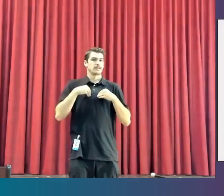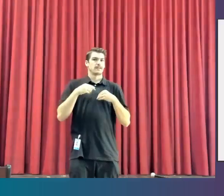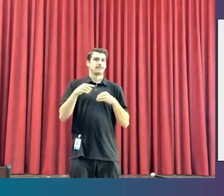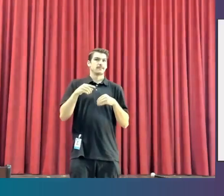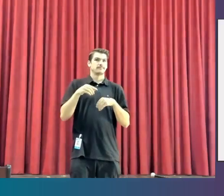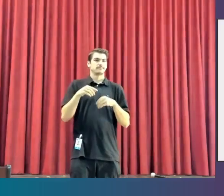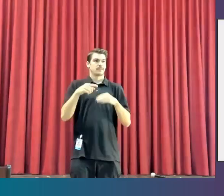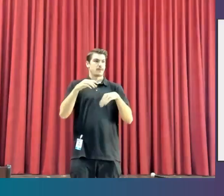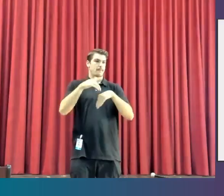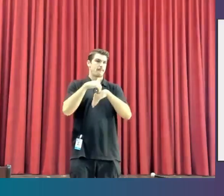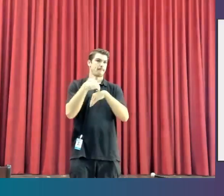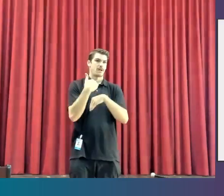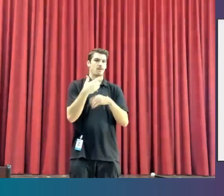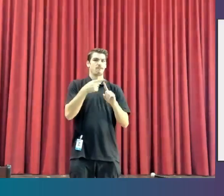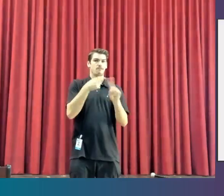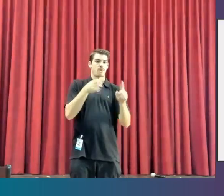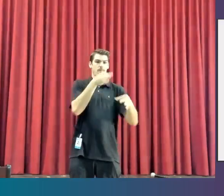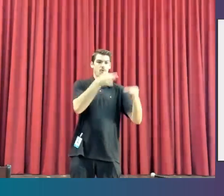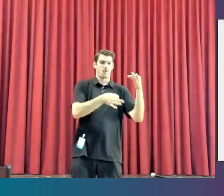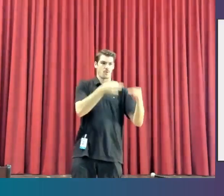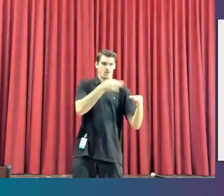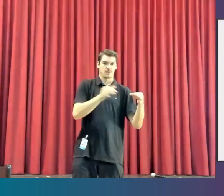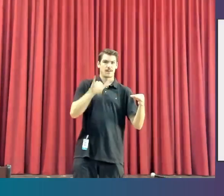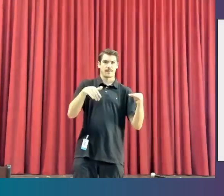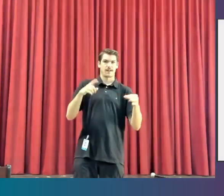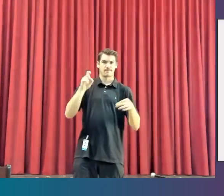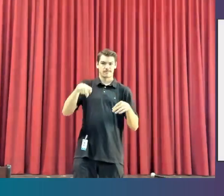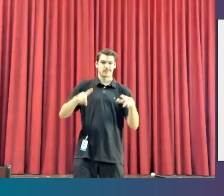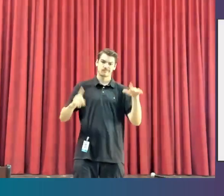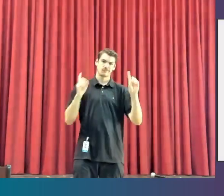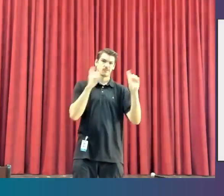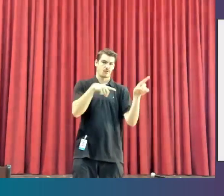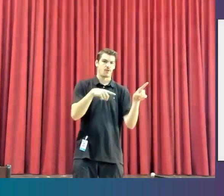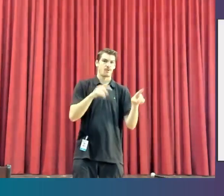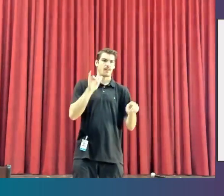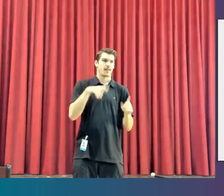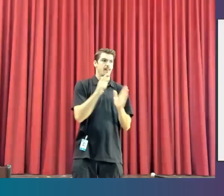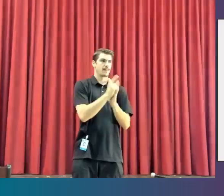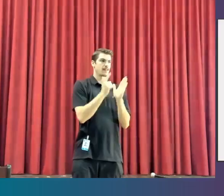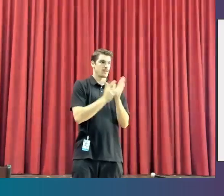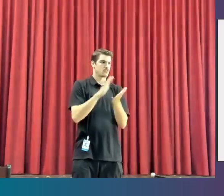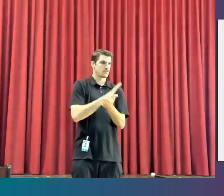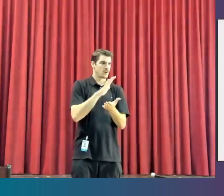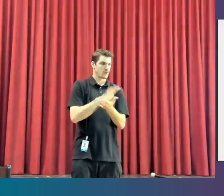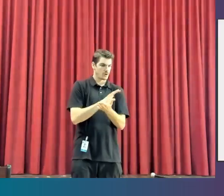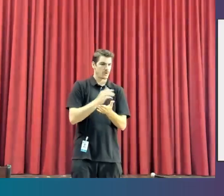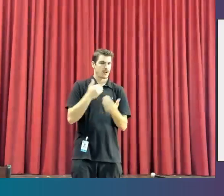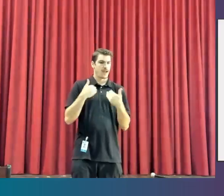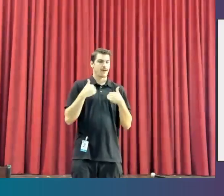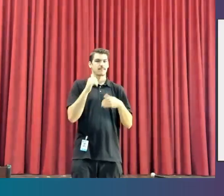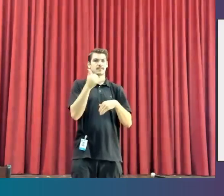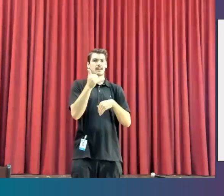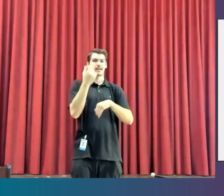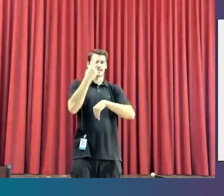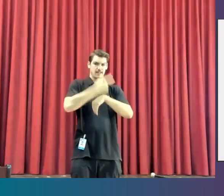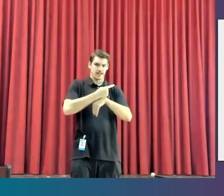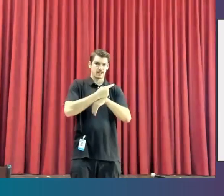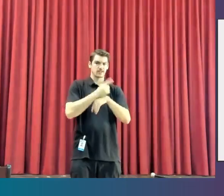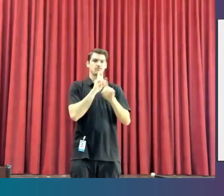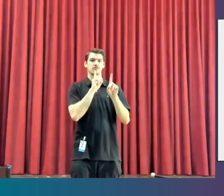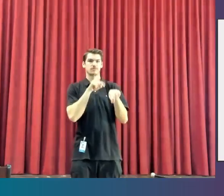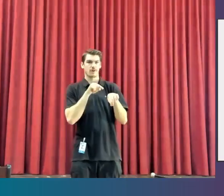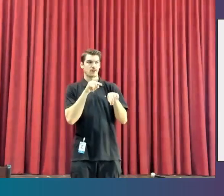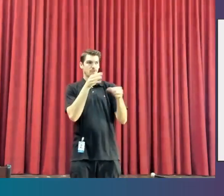court. And when they receive this summons, this legal document, they only have 10 business days